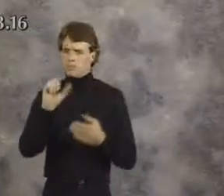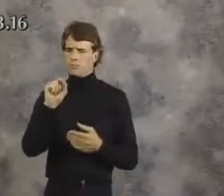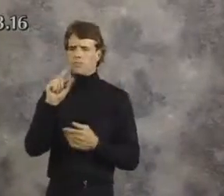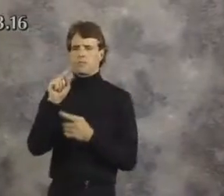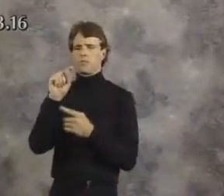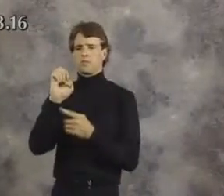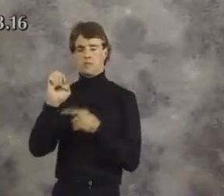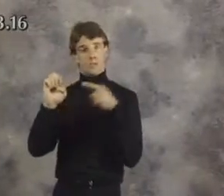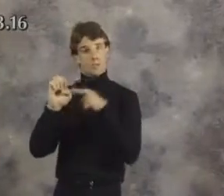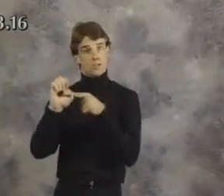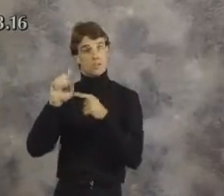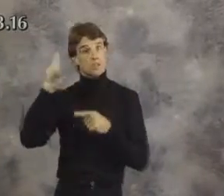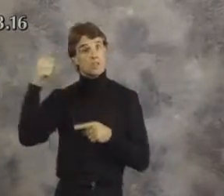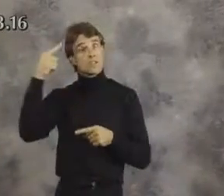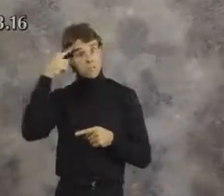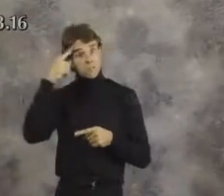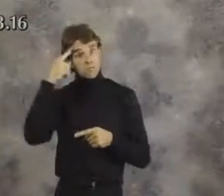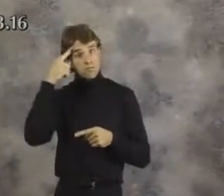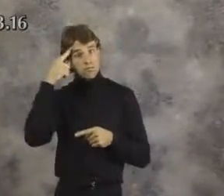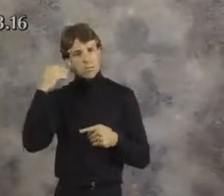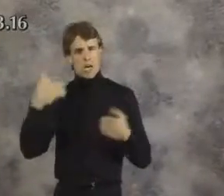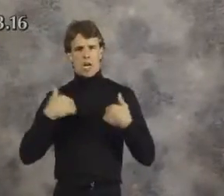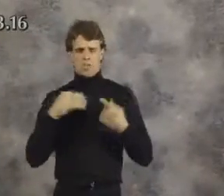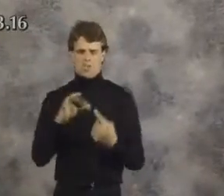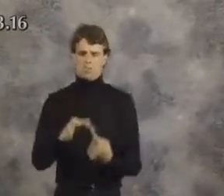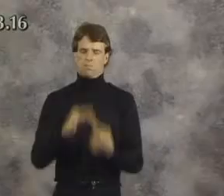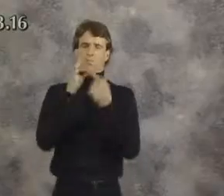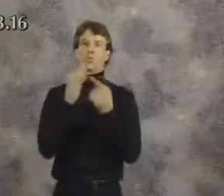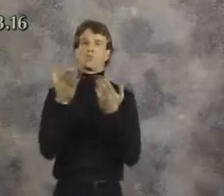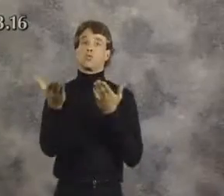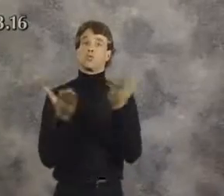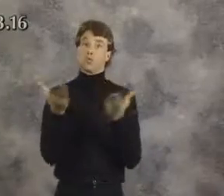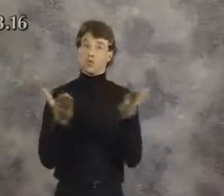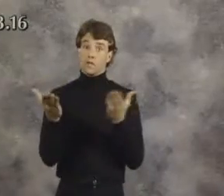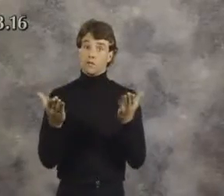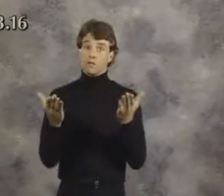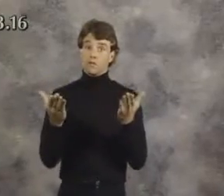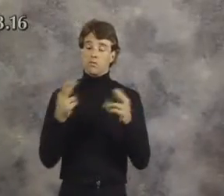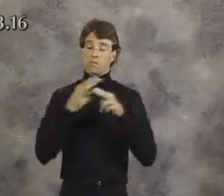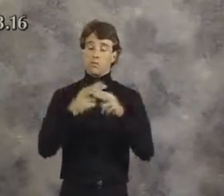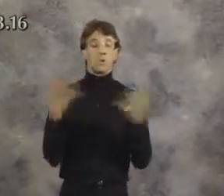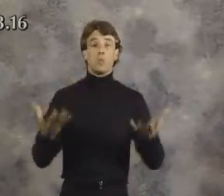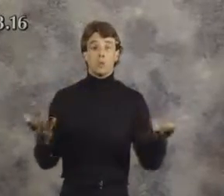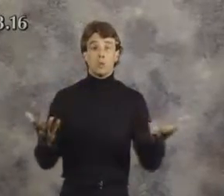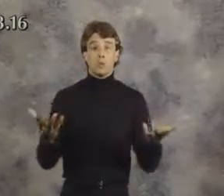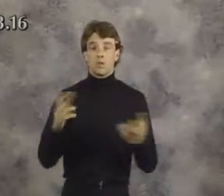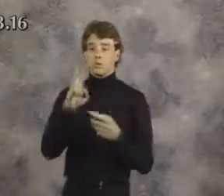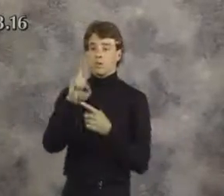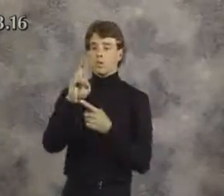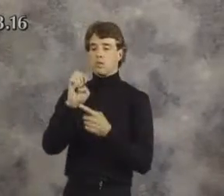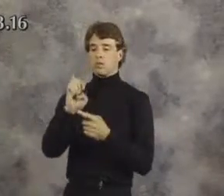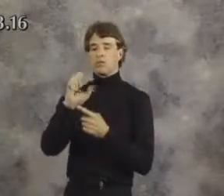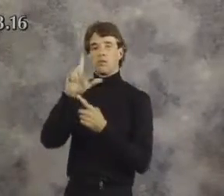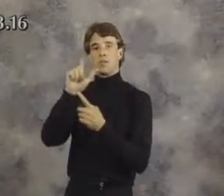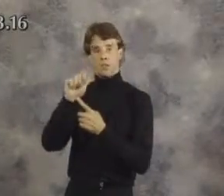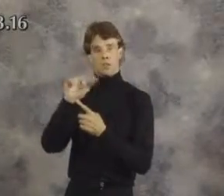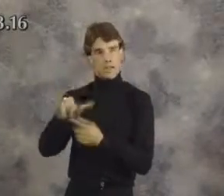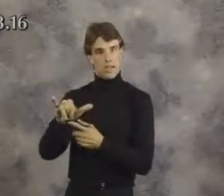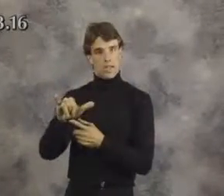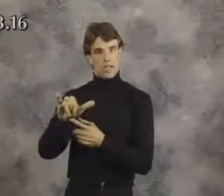Now, some state governments have a special service called a relay.